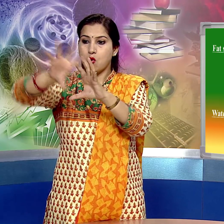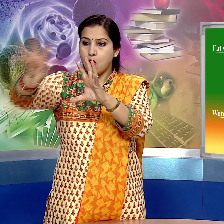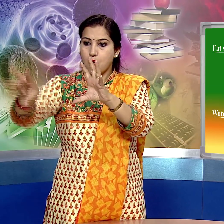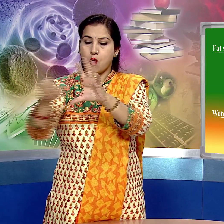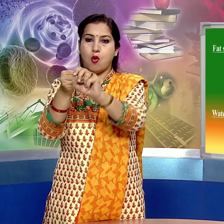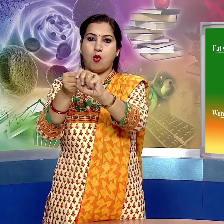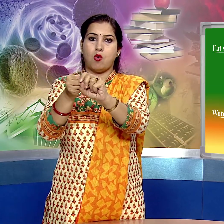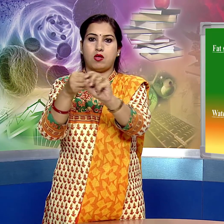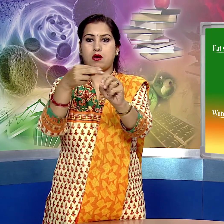B complex.